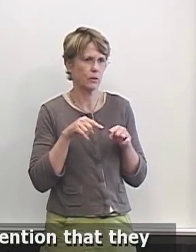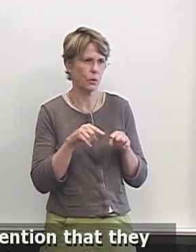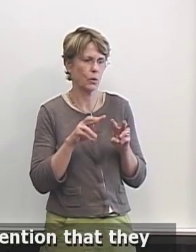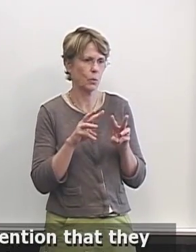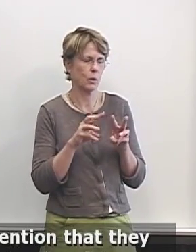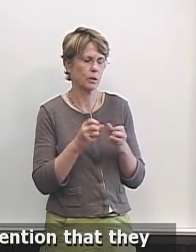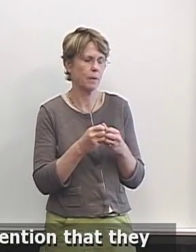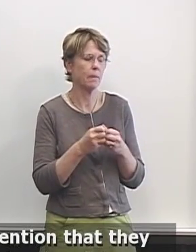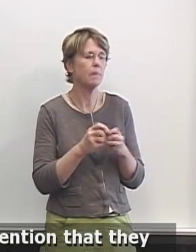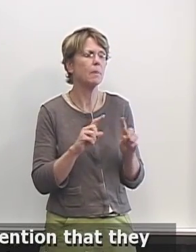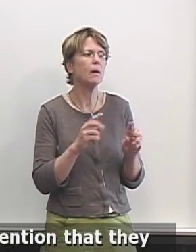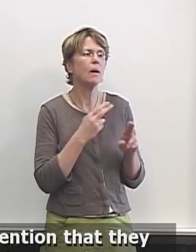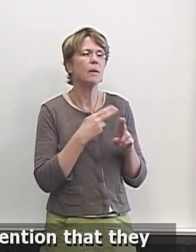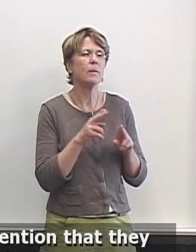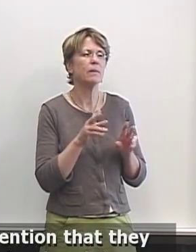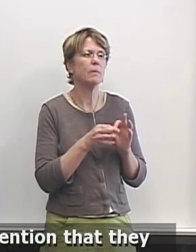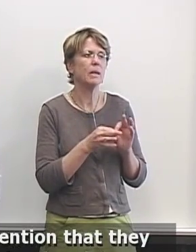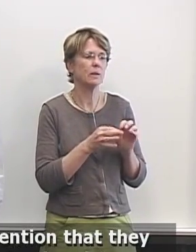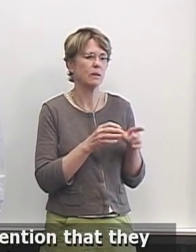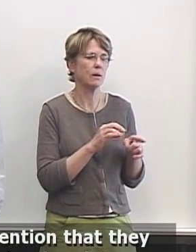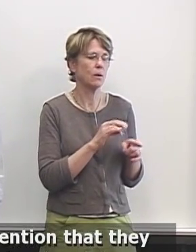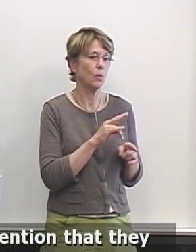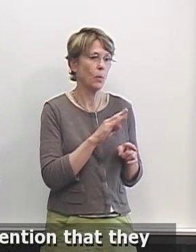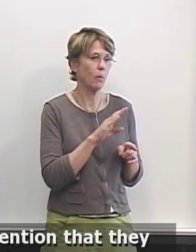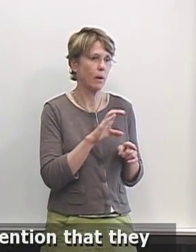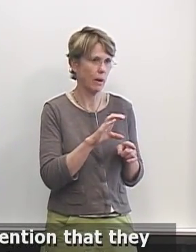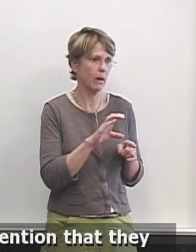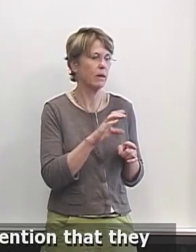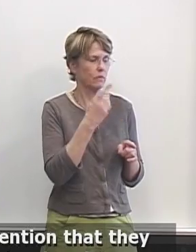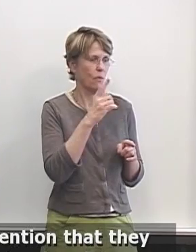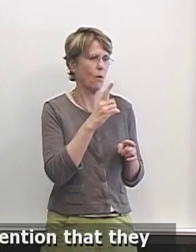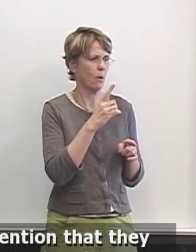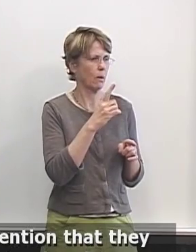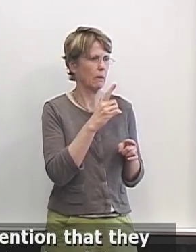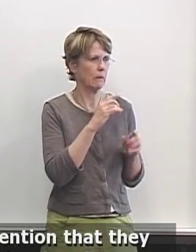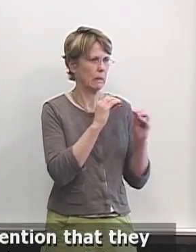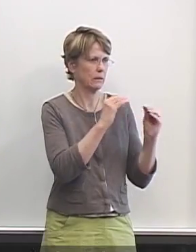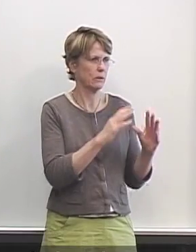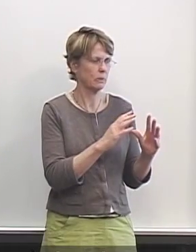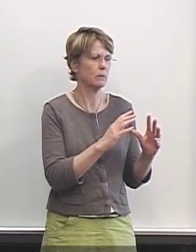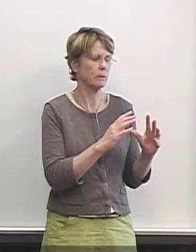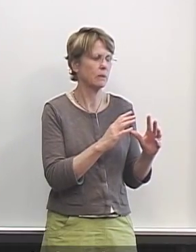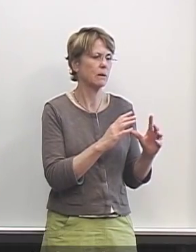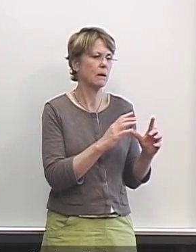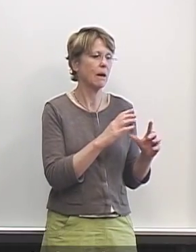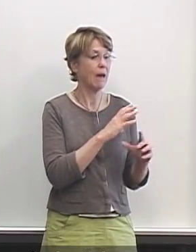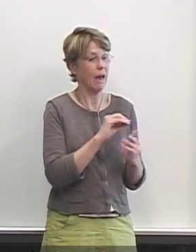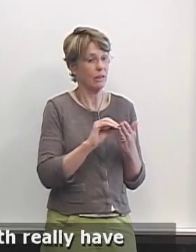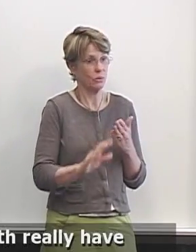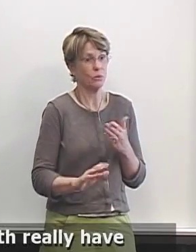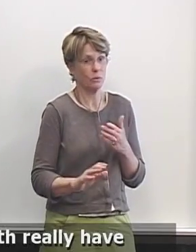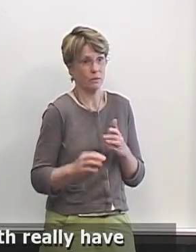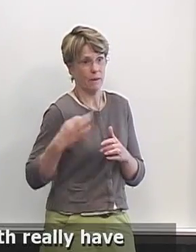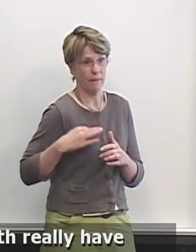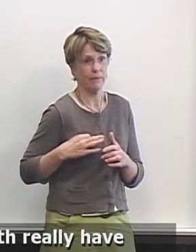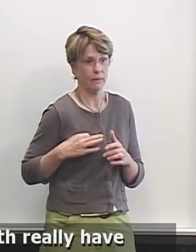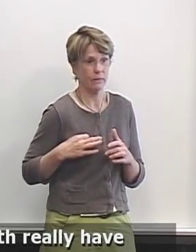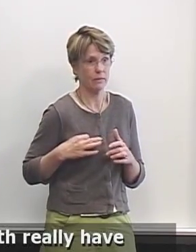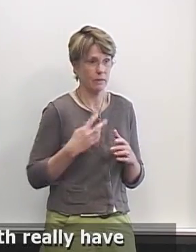let me mention that they are for the instructors' assistants and for the students, so that